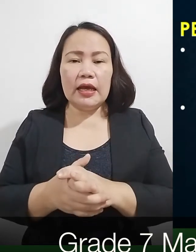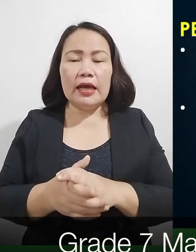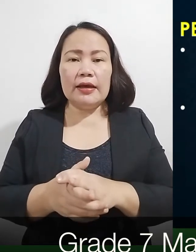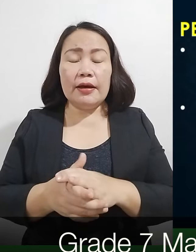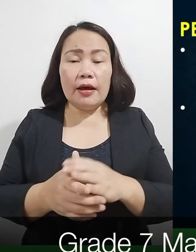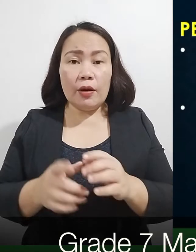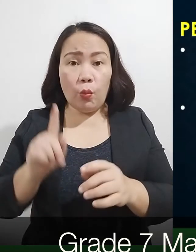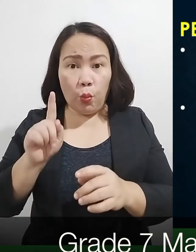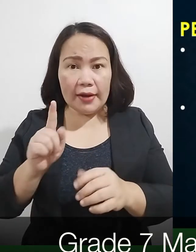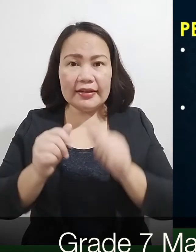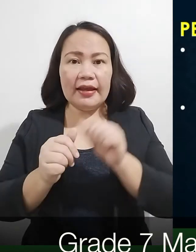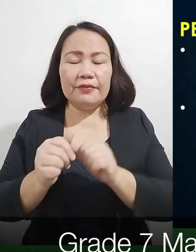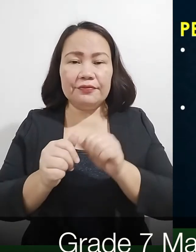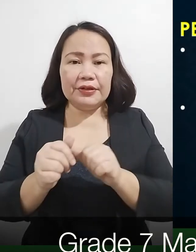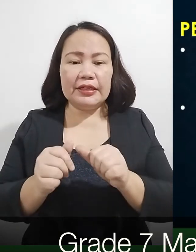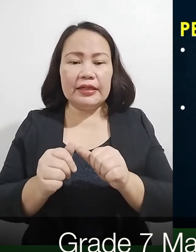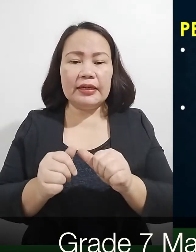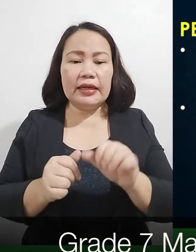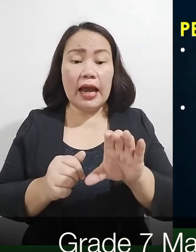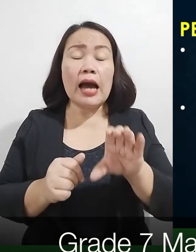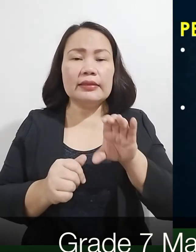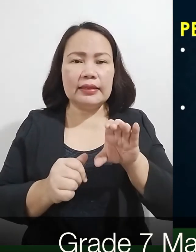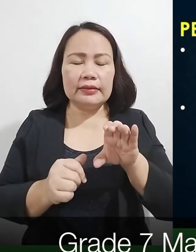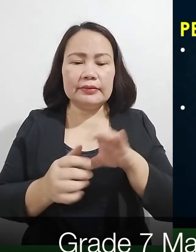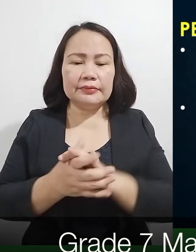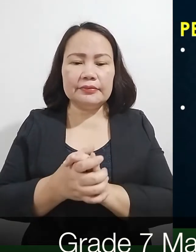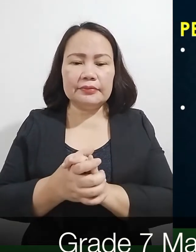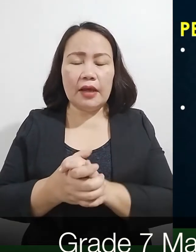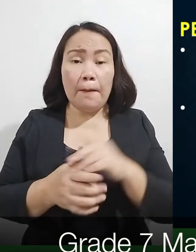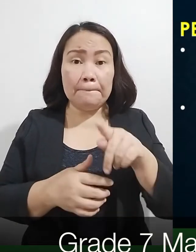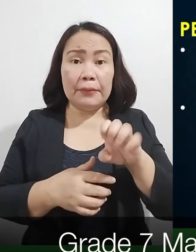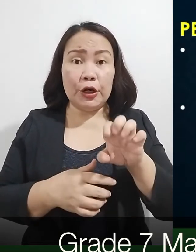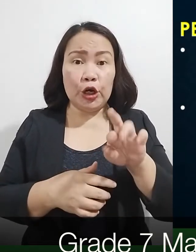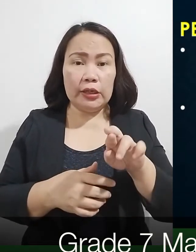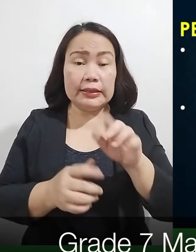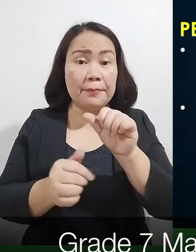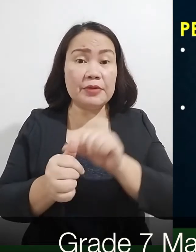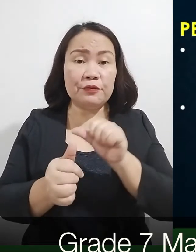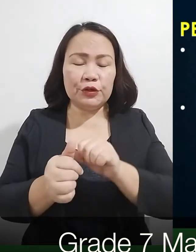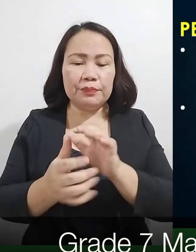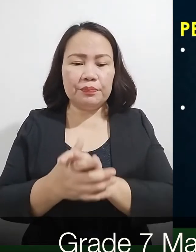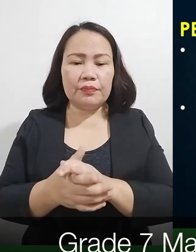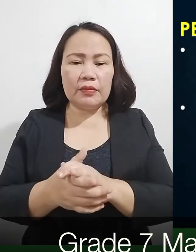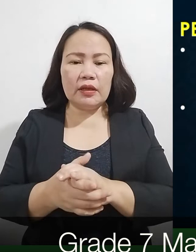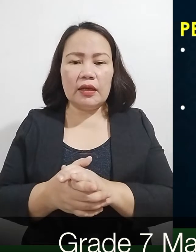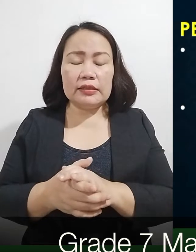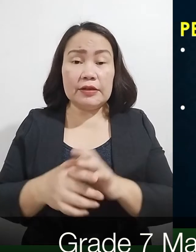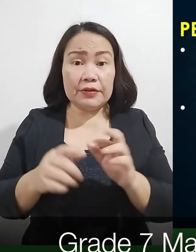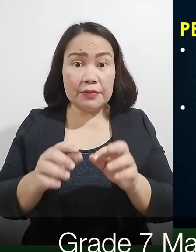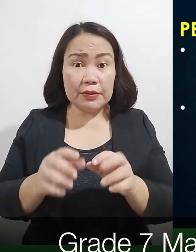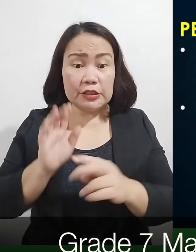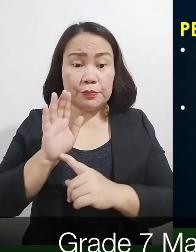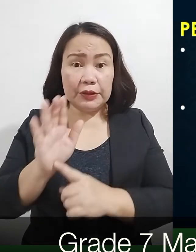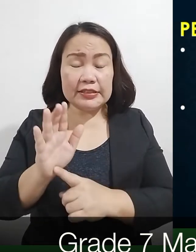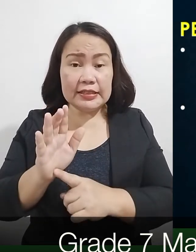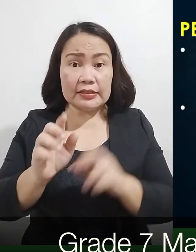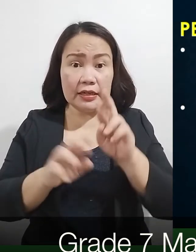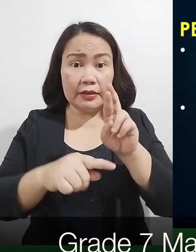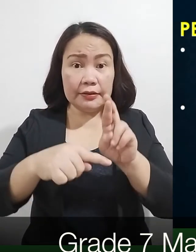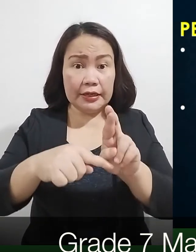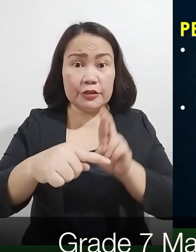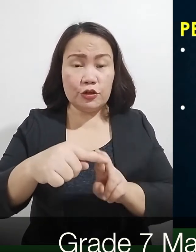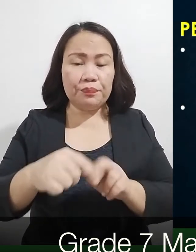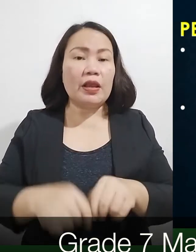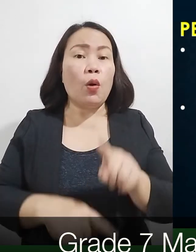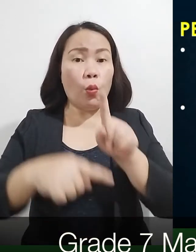means by 100. So 1%, 1 per 100. If we're going to express this as a ratio, so that is